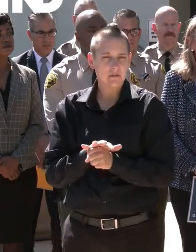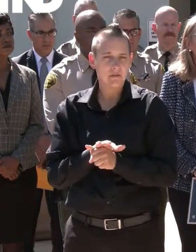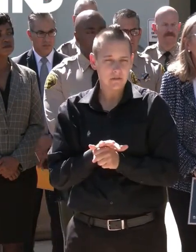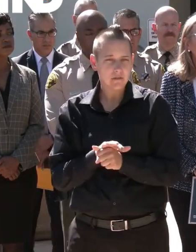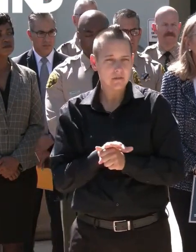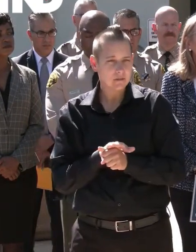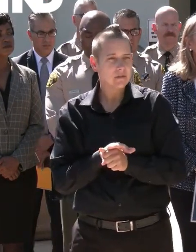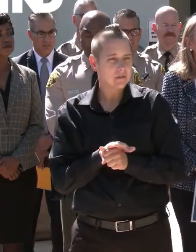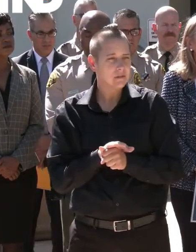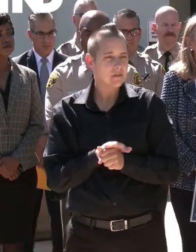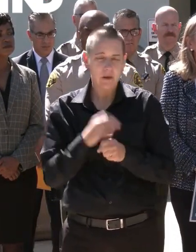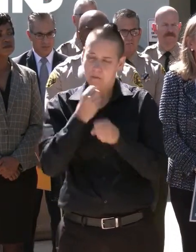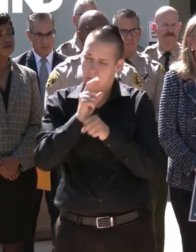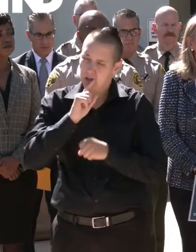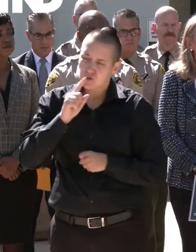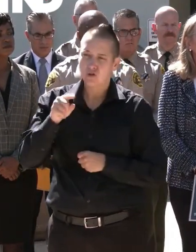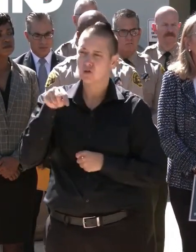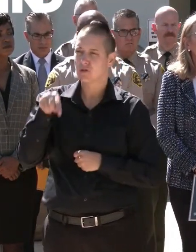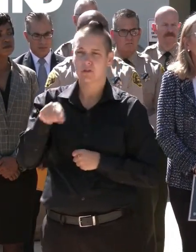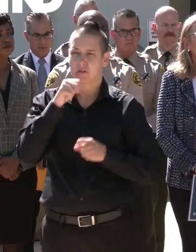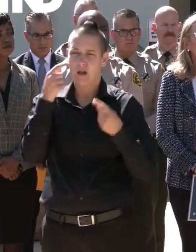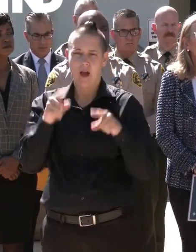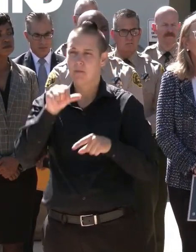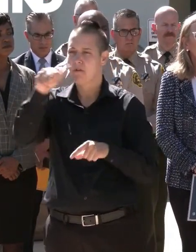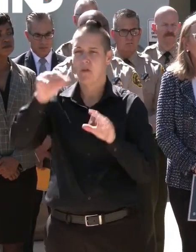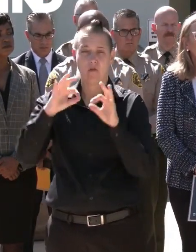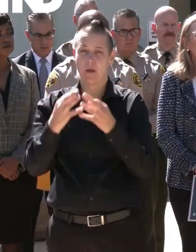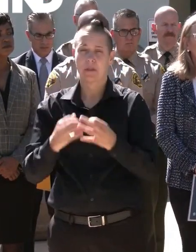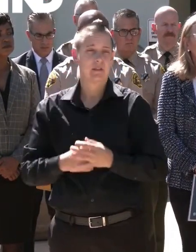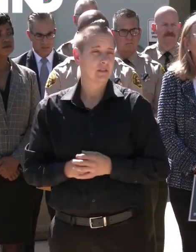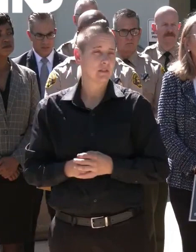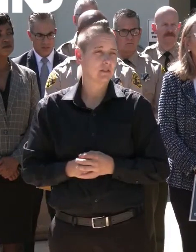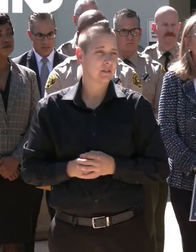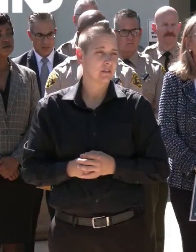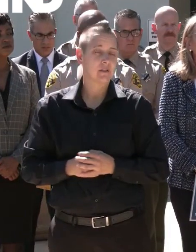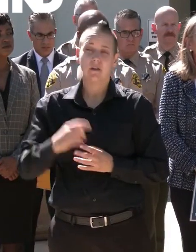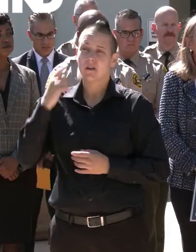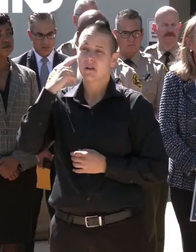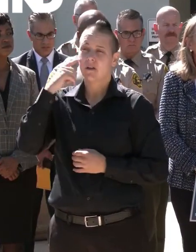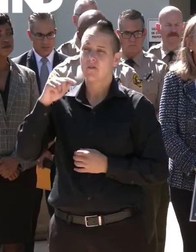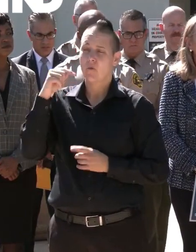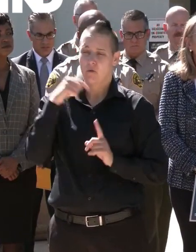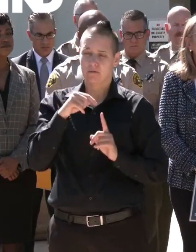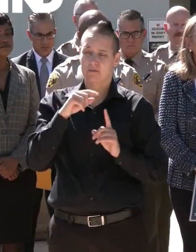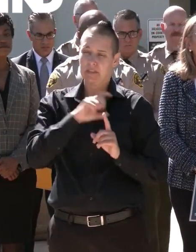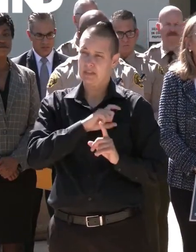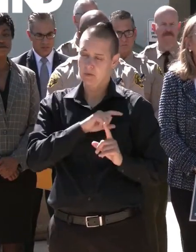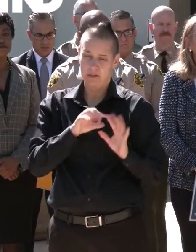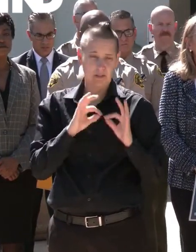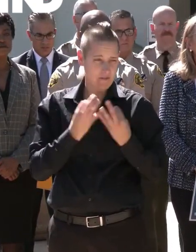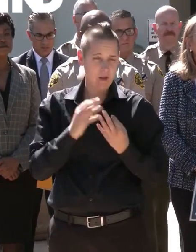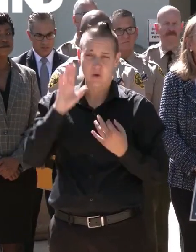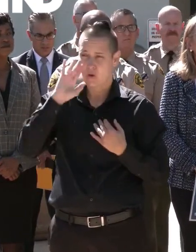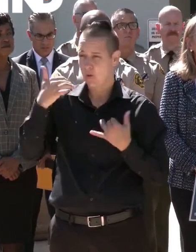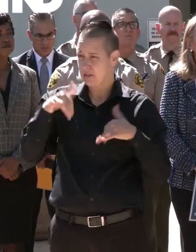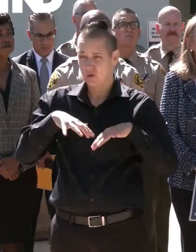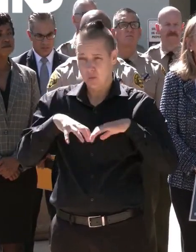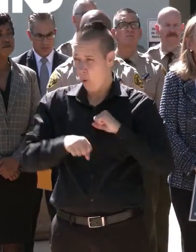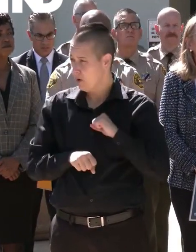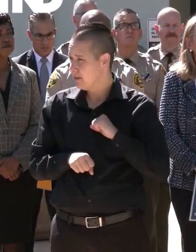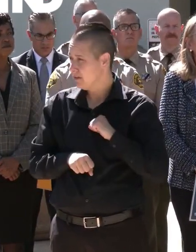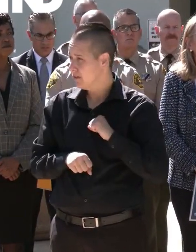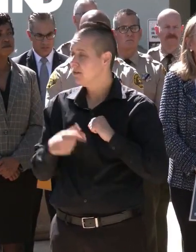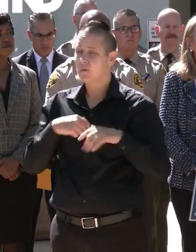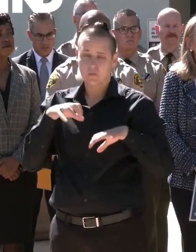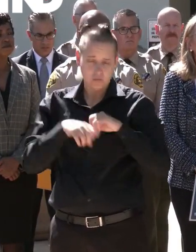would do and make sure that this does not happen to another family. As for the Clinkunbroomer family, as you heard, they're still mourning.